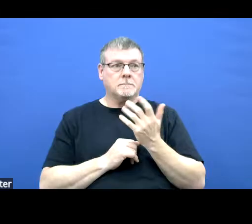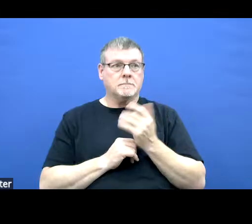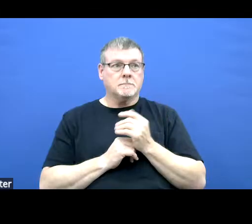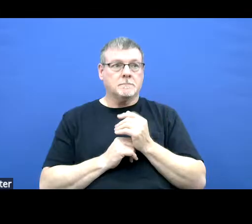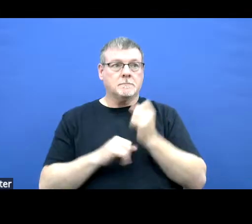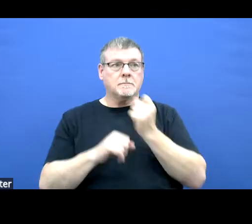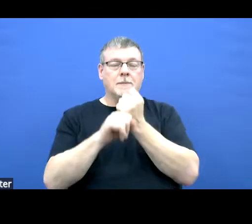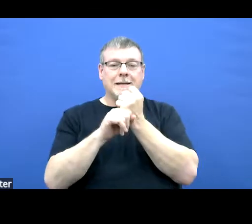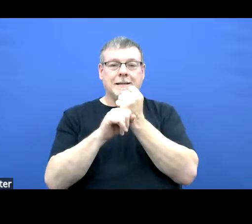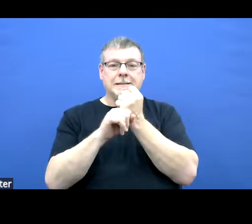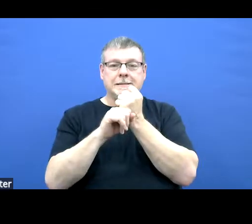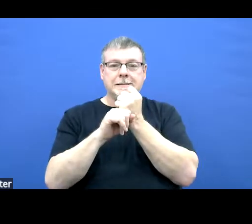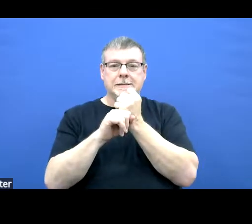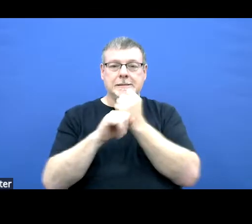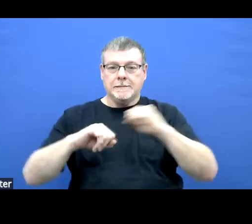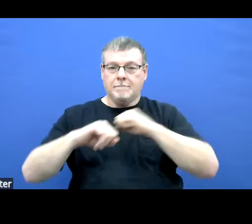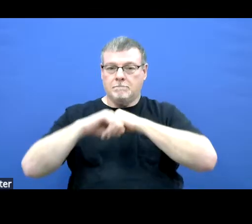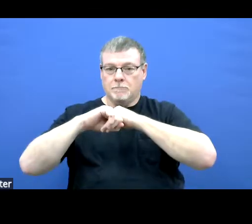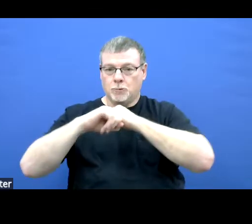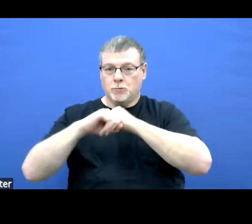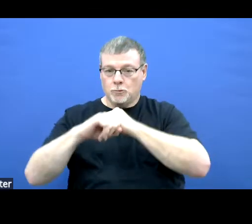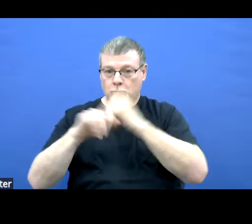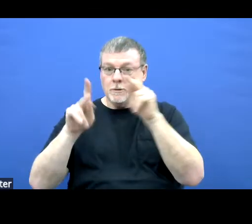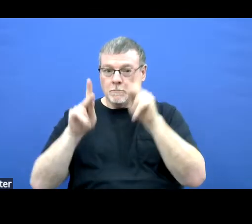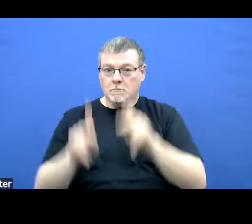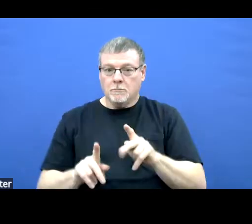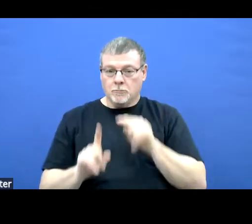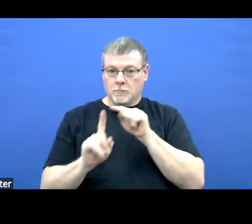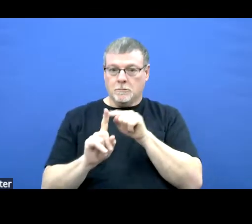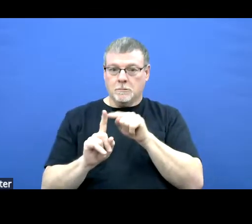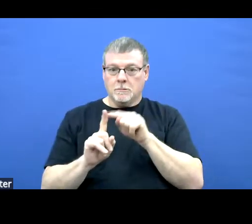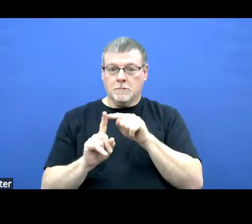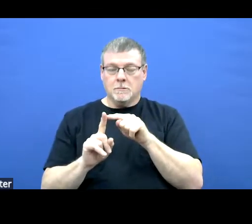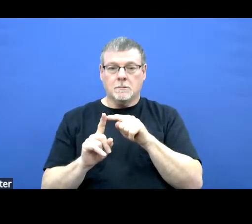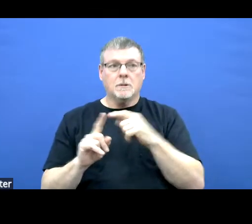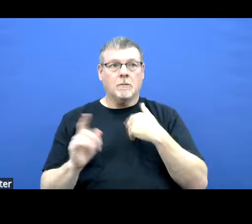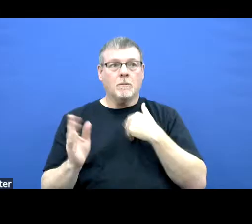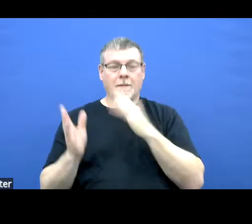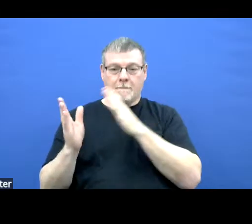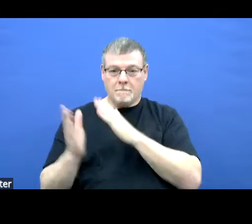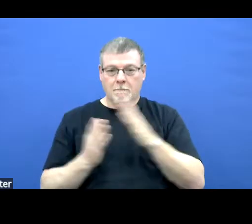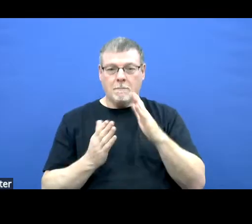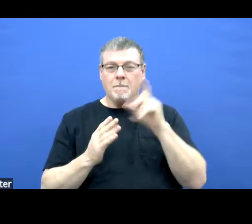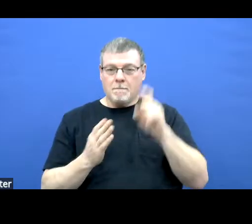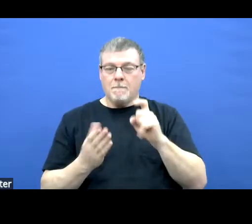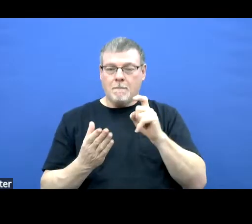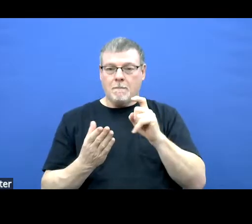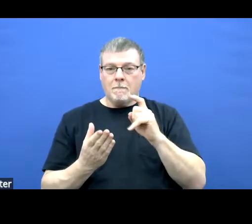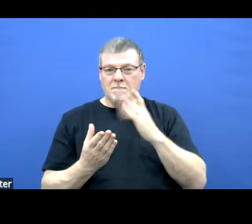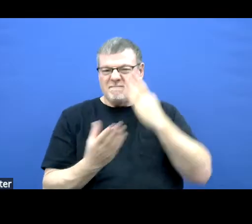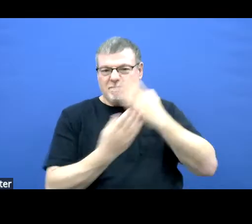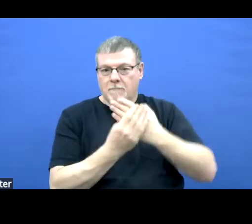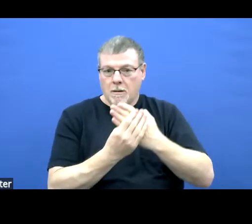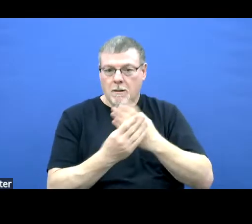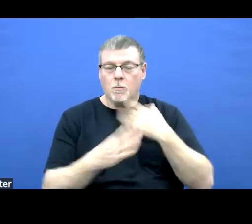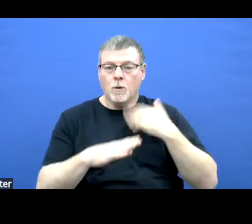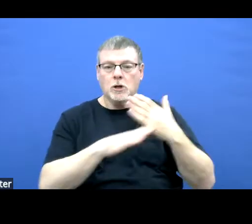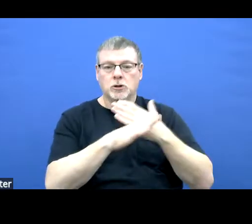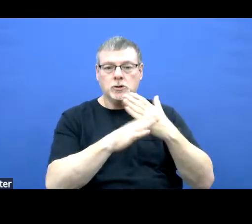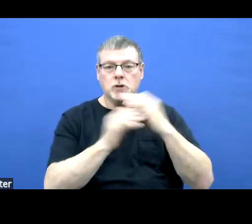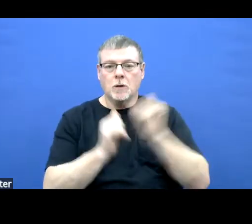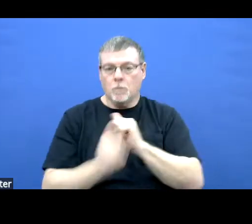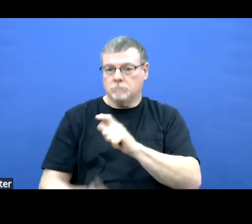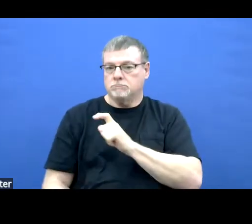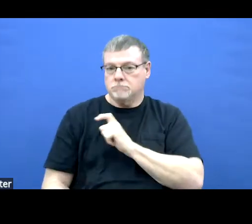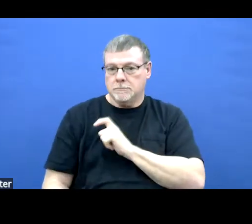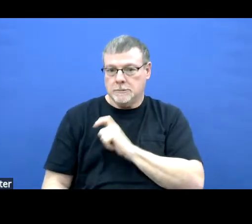safety and security person. We have plans that we file and plans that we share with law